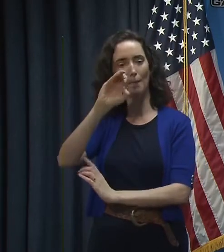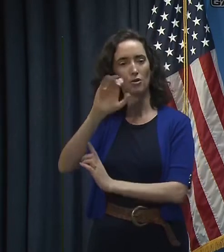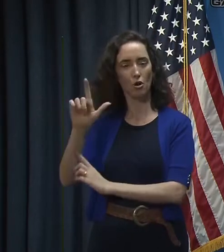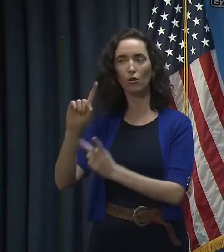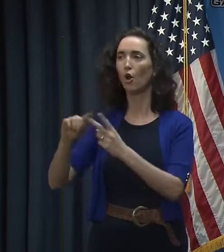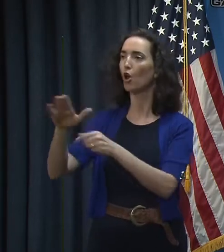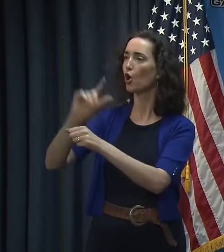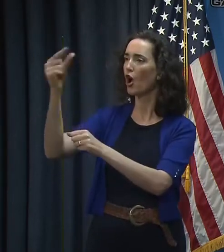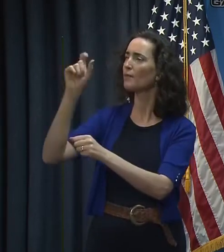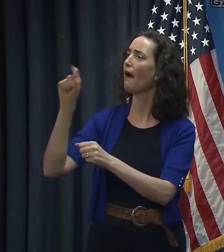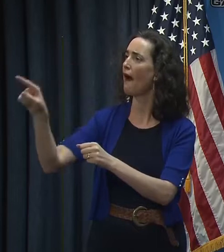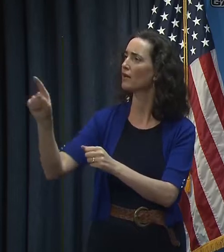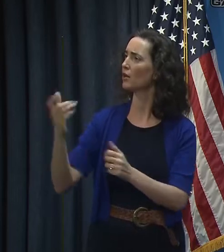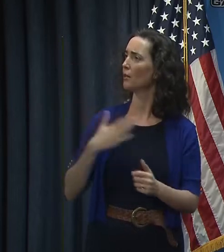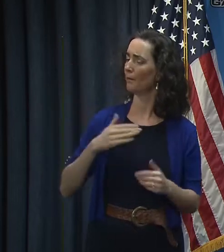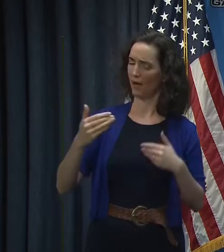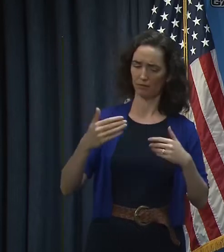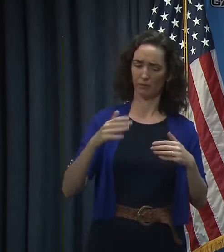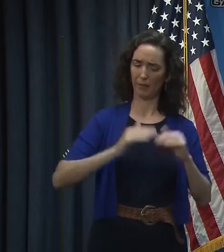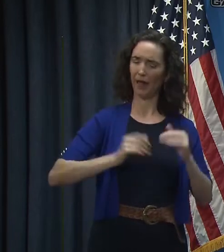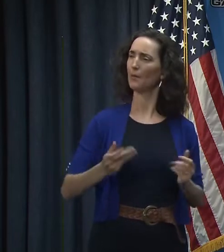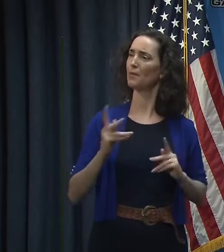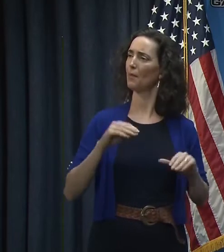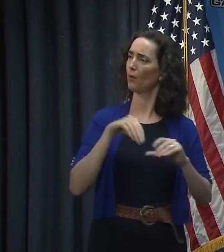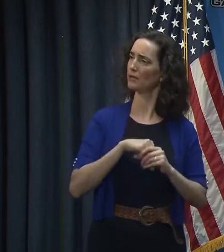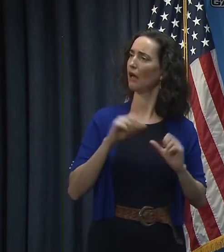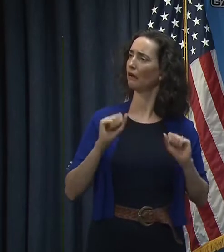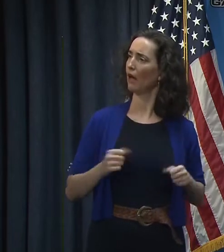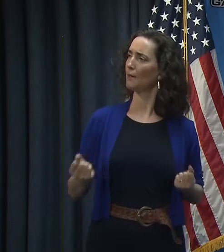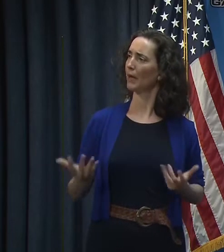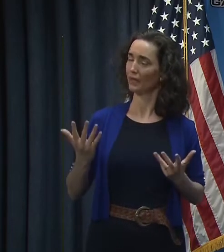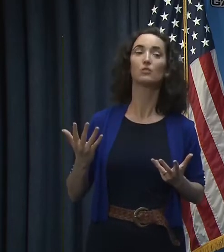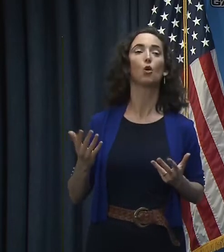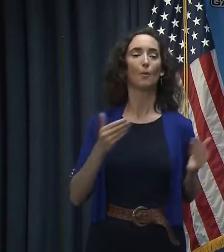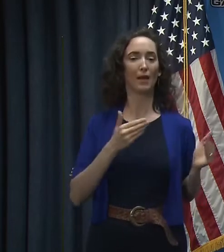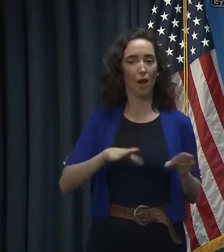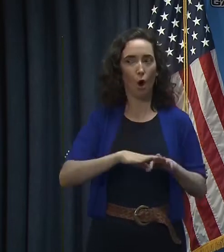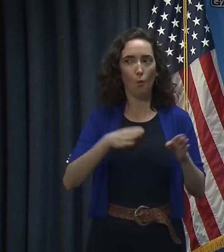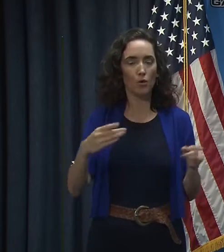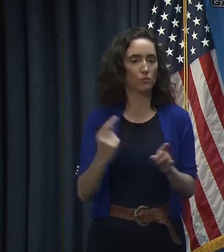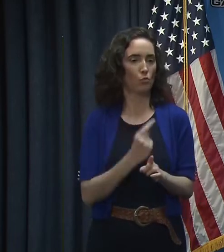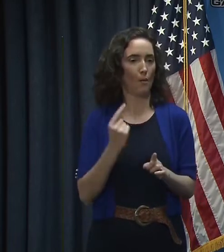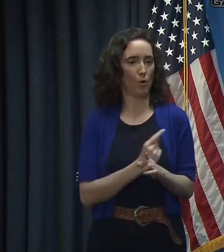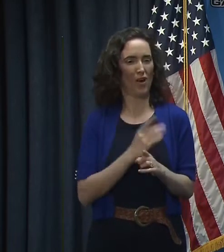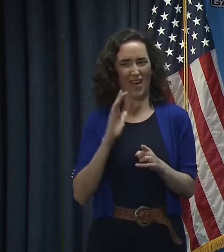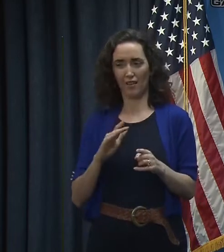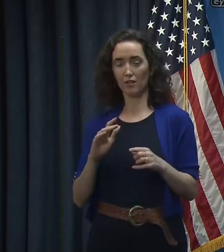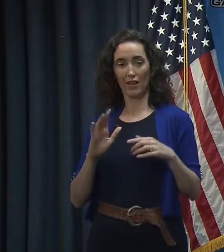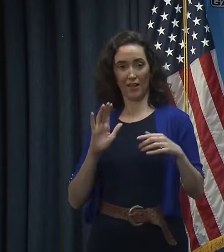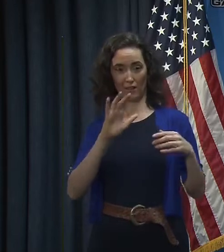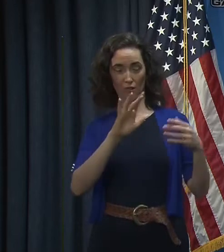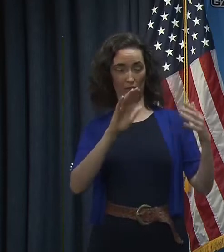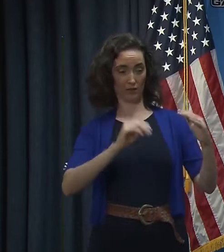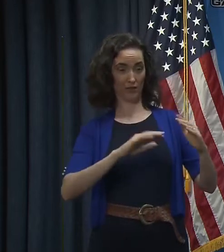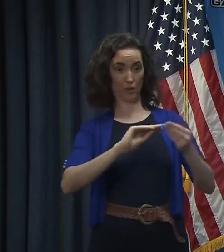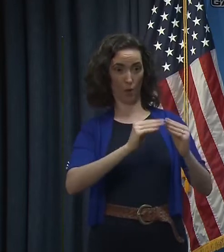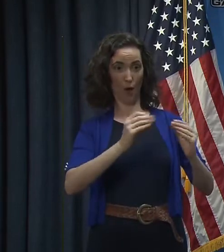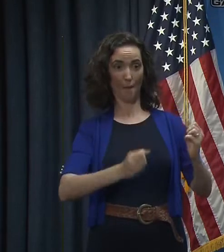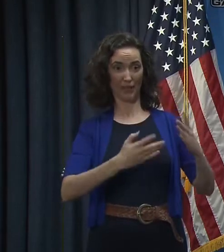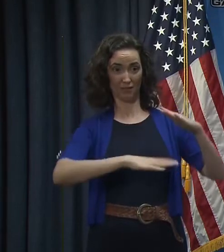to open up consistent with these guidelines so that they can safely bring their worshipers